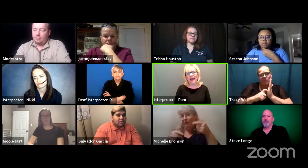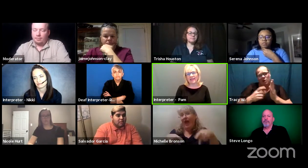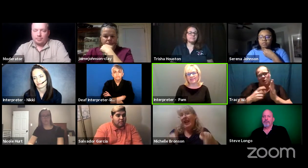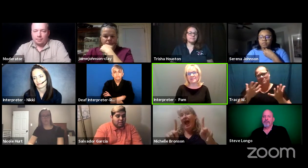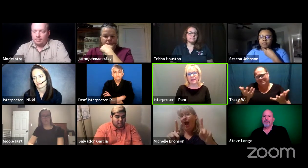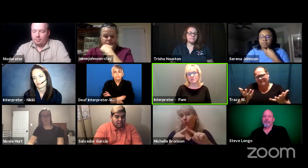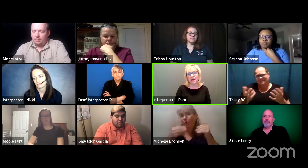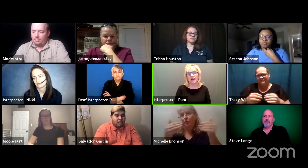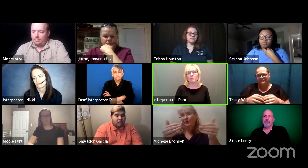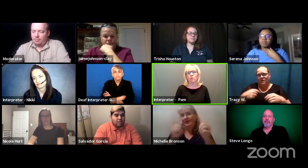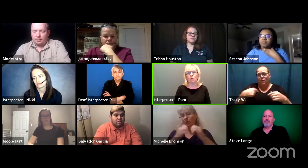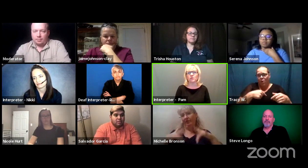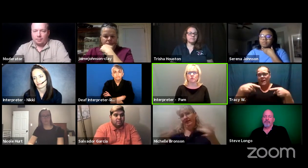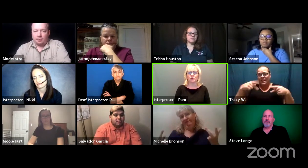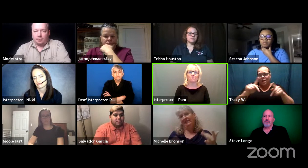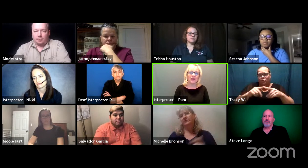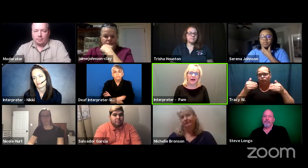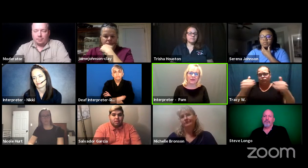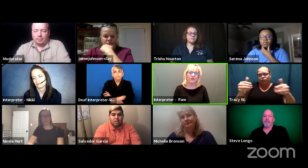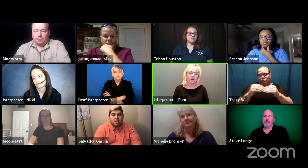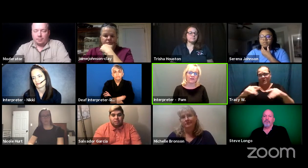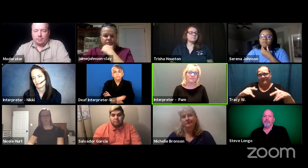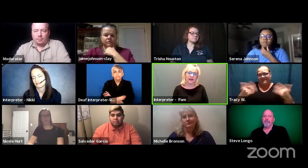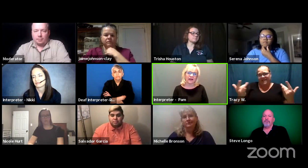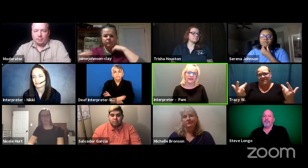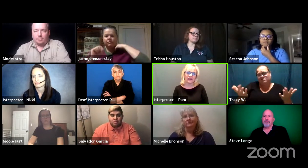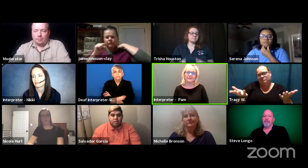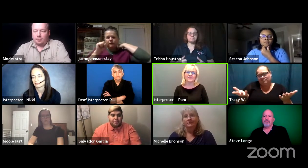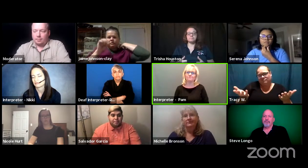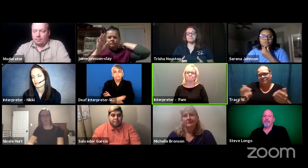At the same time, we want to comply with all of the guidelines.